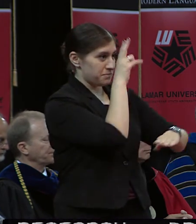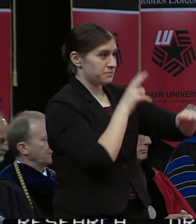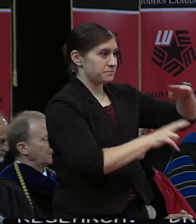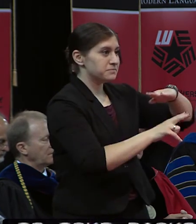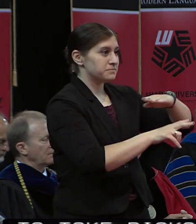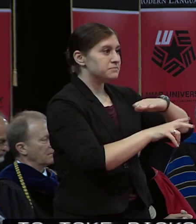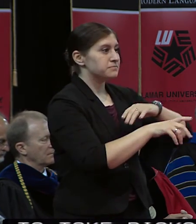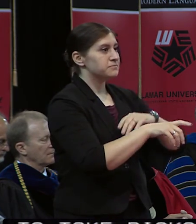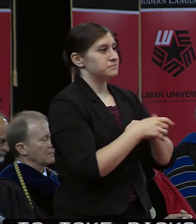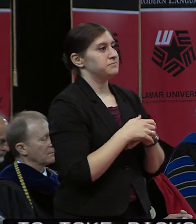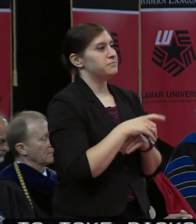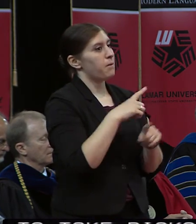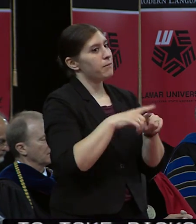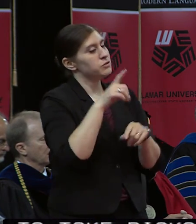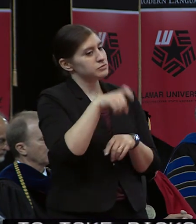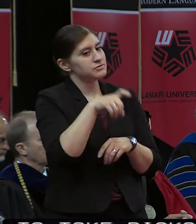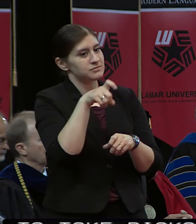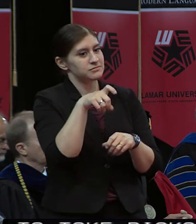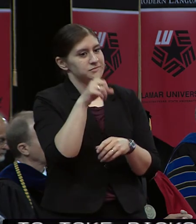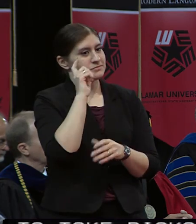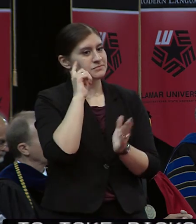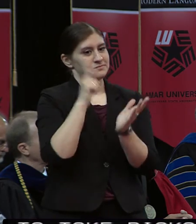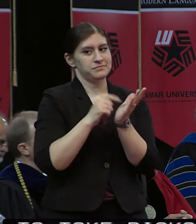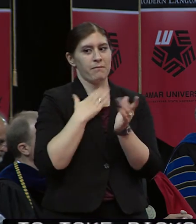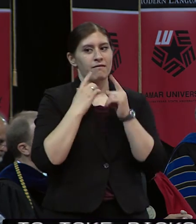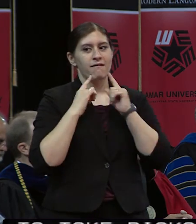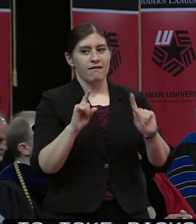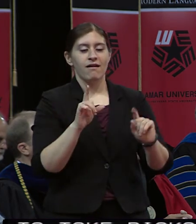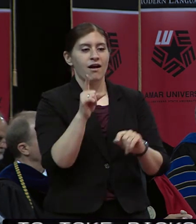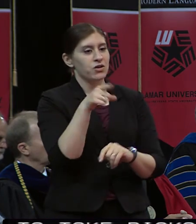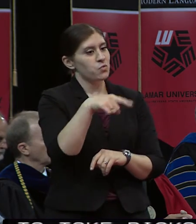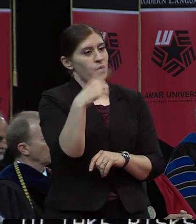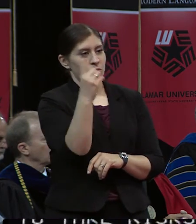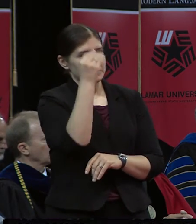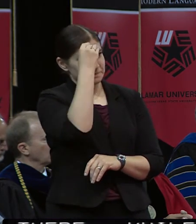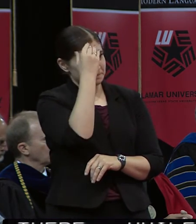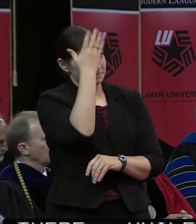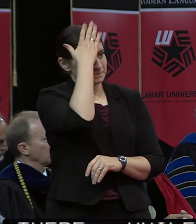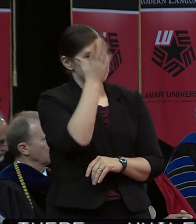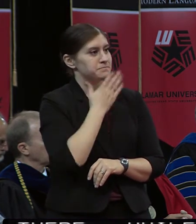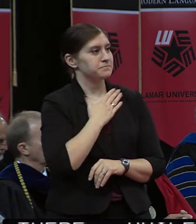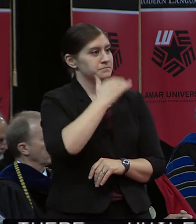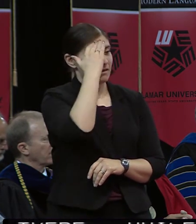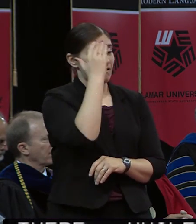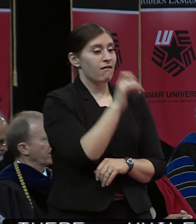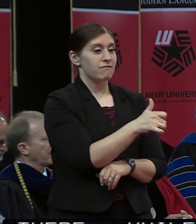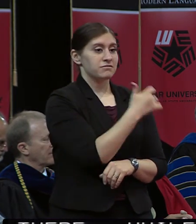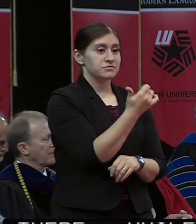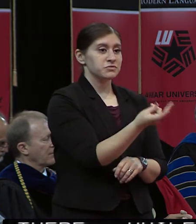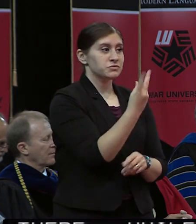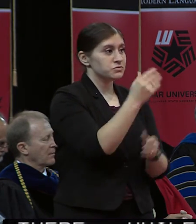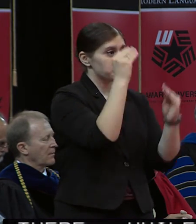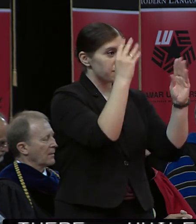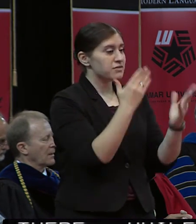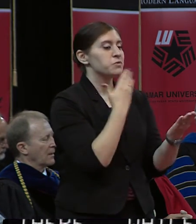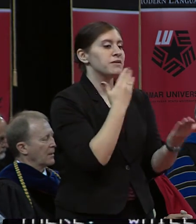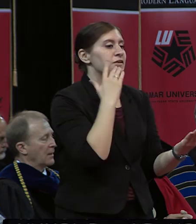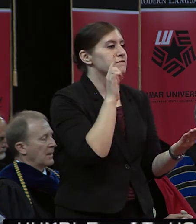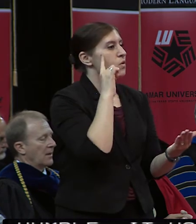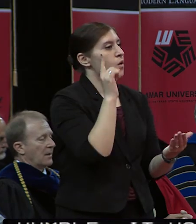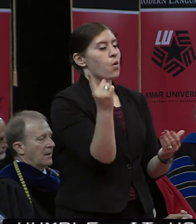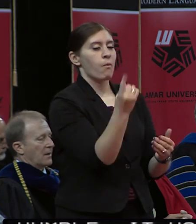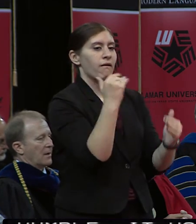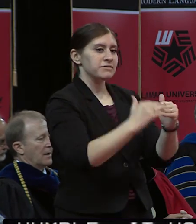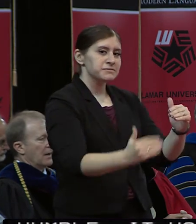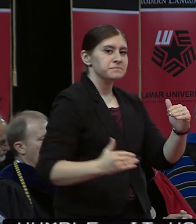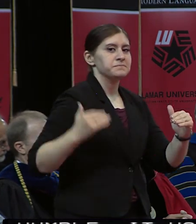necessary to acknowledge my accomplishments. I will never forget you. Finally, Dr. Nicoletto and Dr. Bernazzani, thank you for always going above